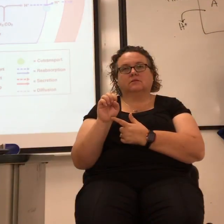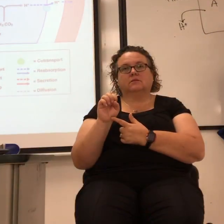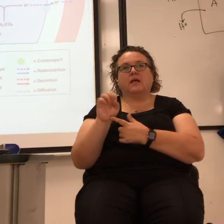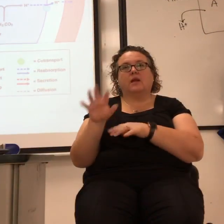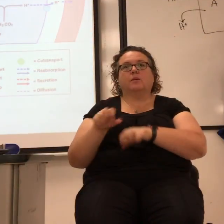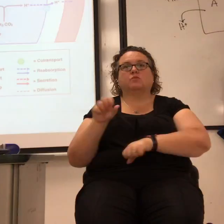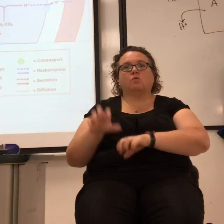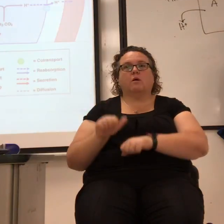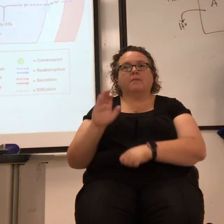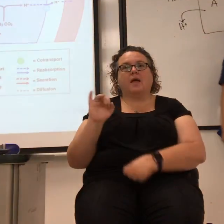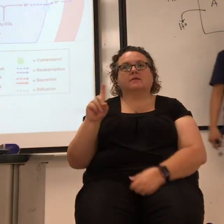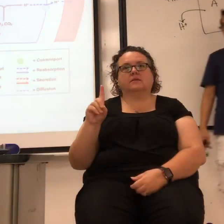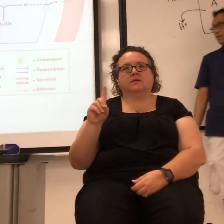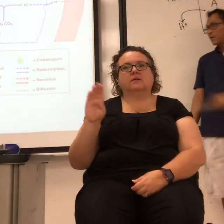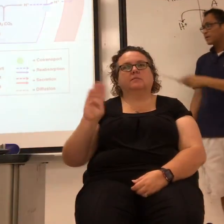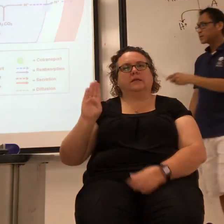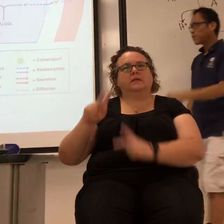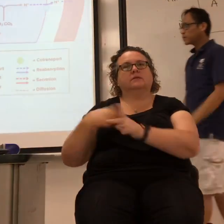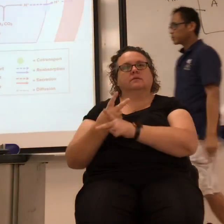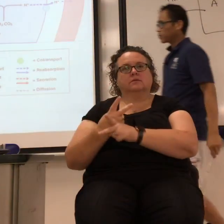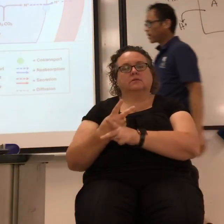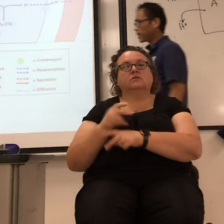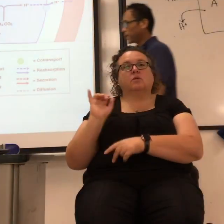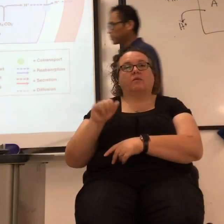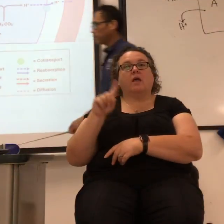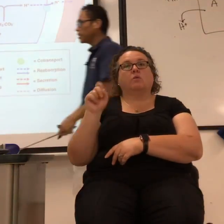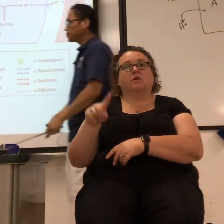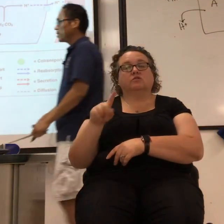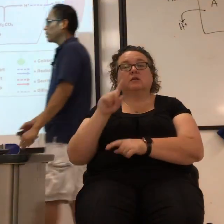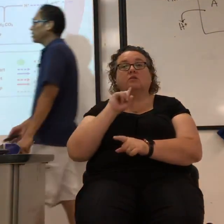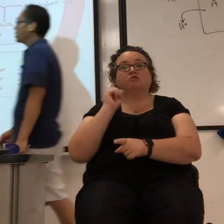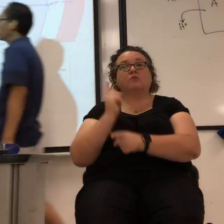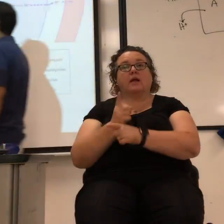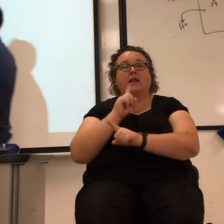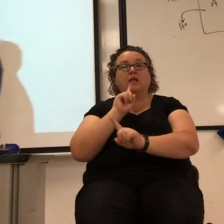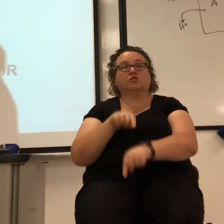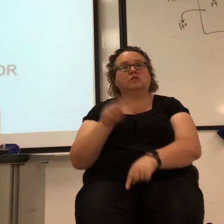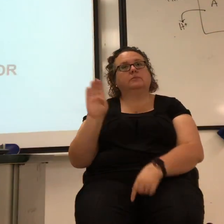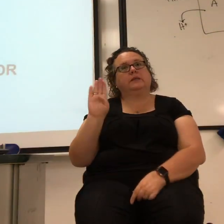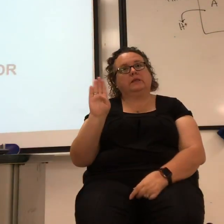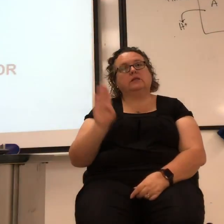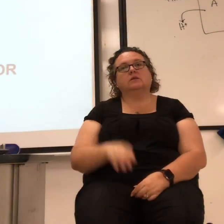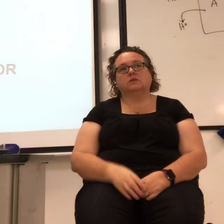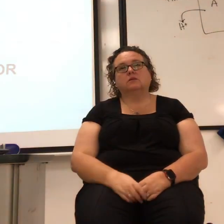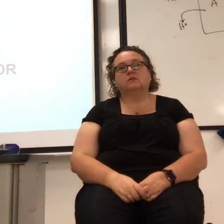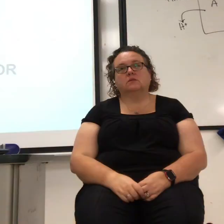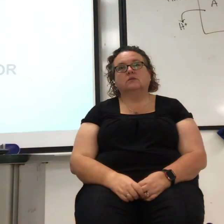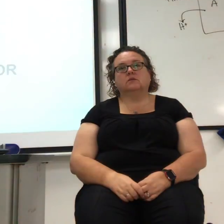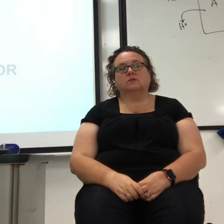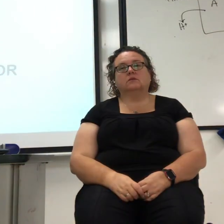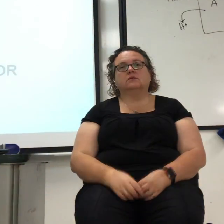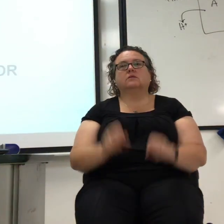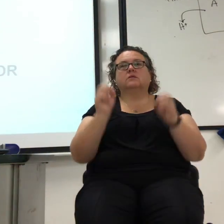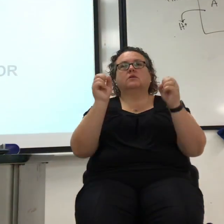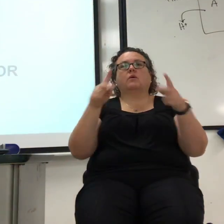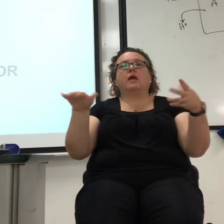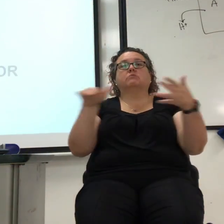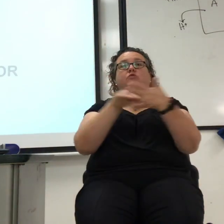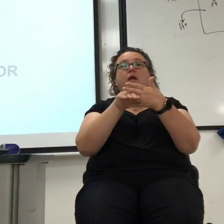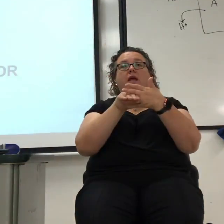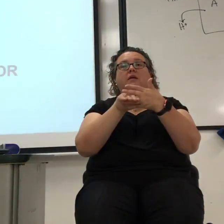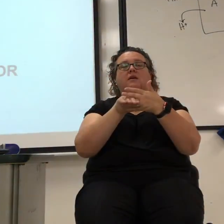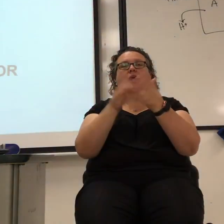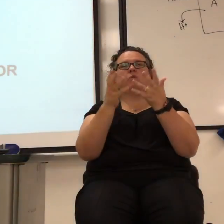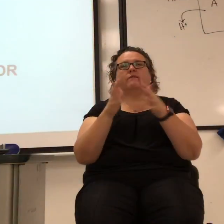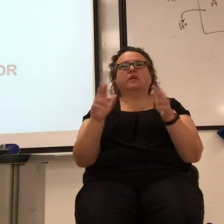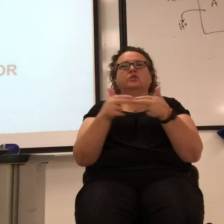and reabsorb the acid. So on this question, the correct answer is B. All right, let's take a break, and we'll